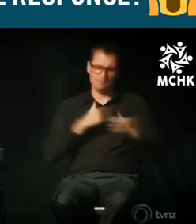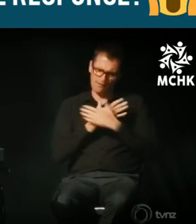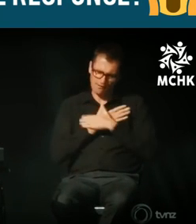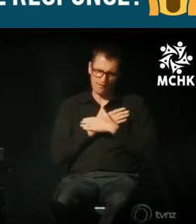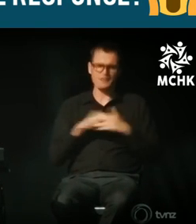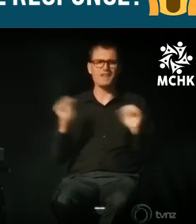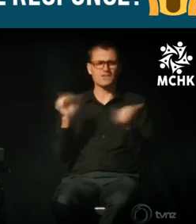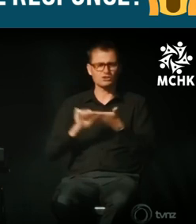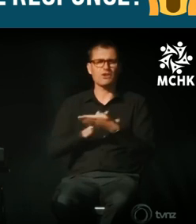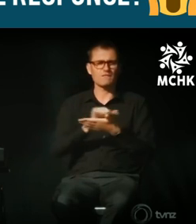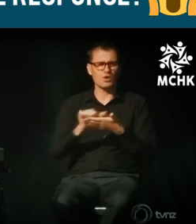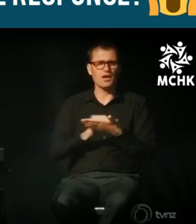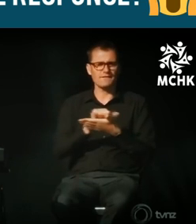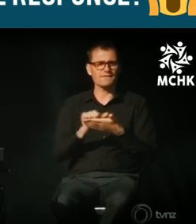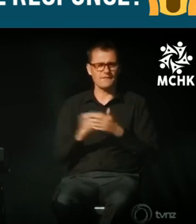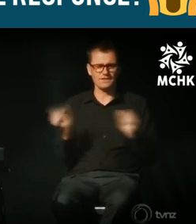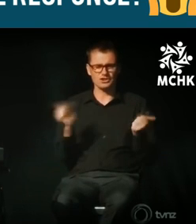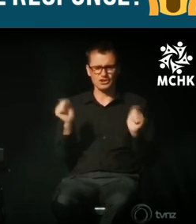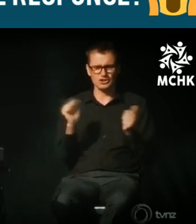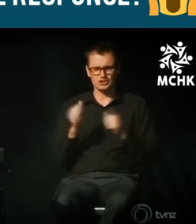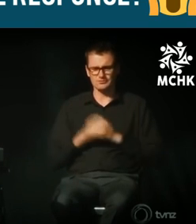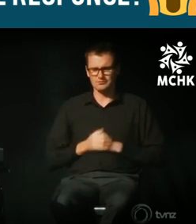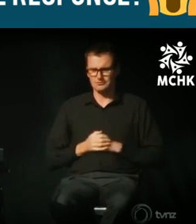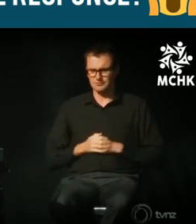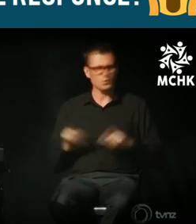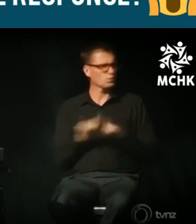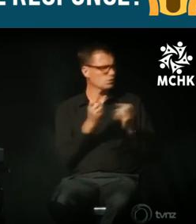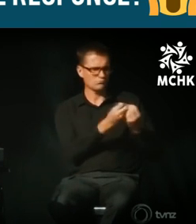have forgiven. Also, people ask me